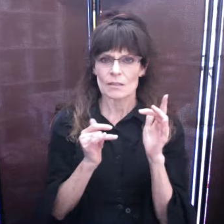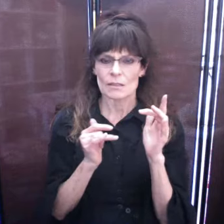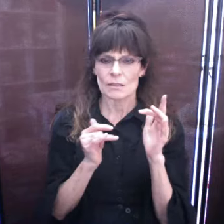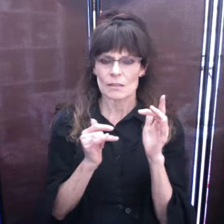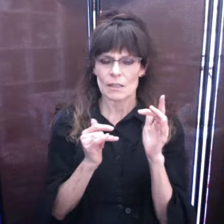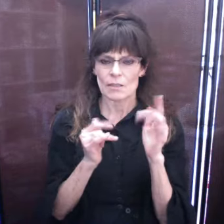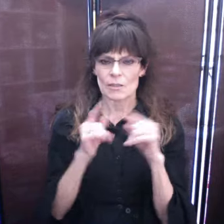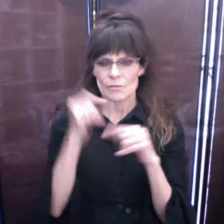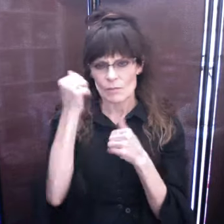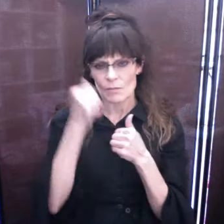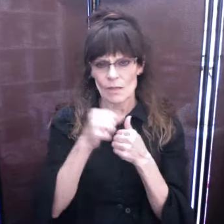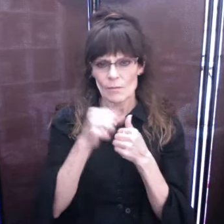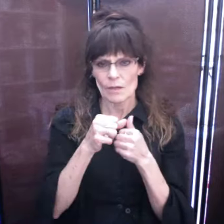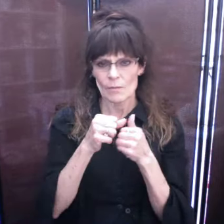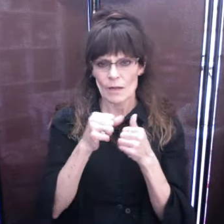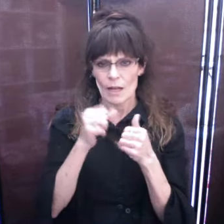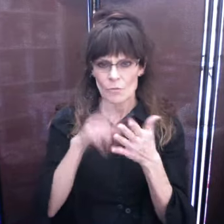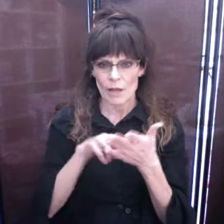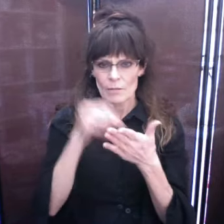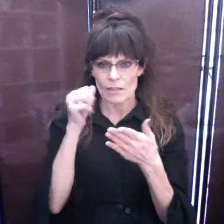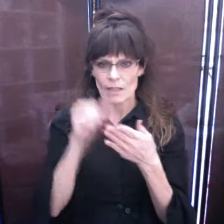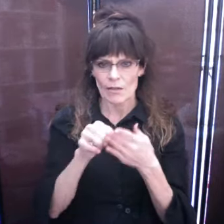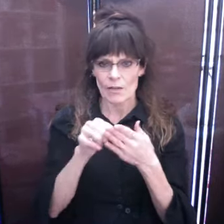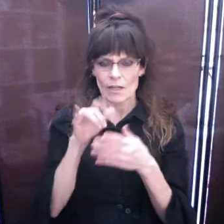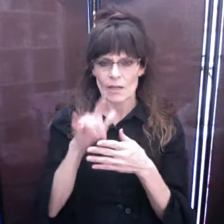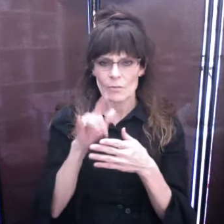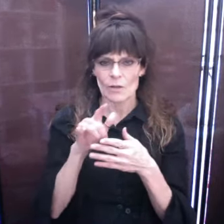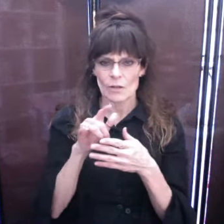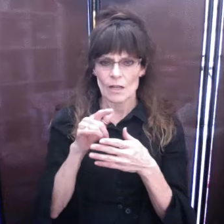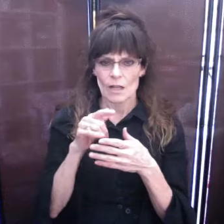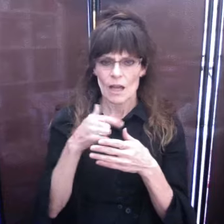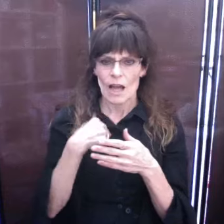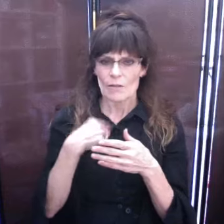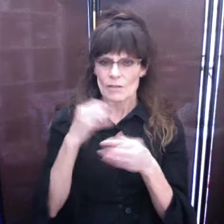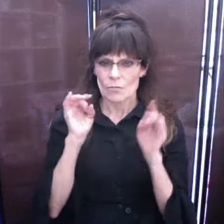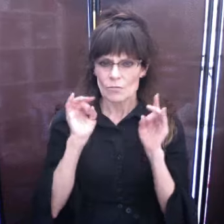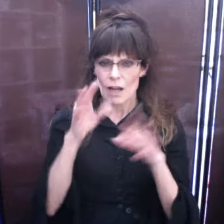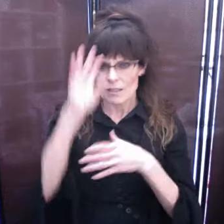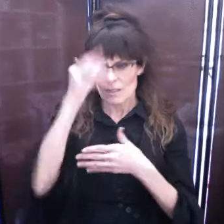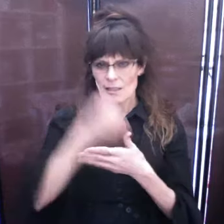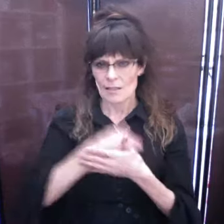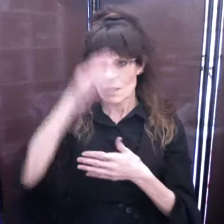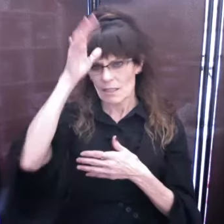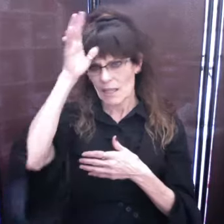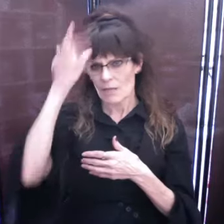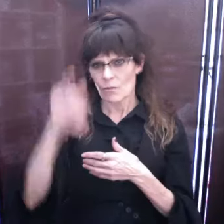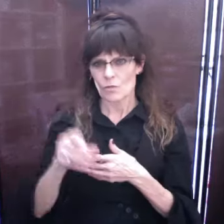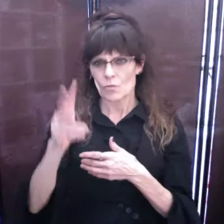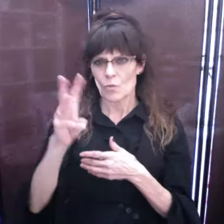recognition. But I had read him a letter at an airport that says I was a rotten son. You guys, my dad was West Point and his dad was West Point,